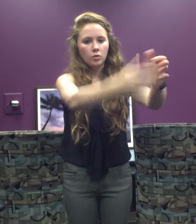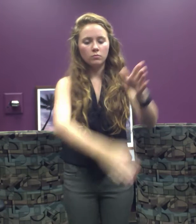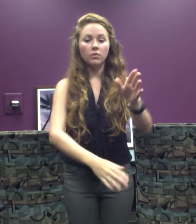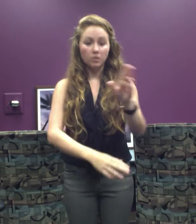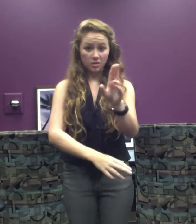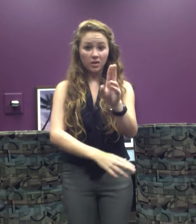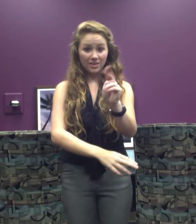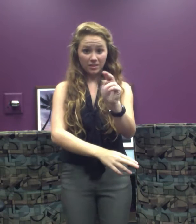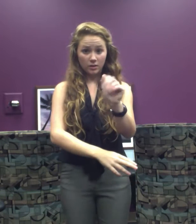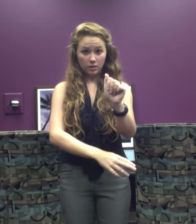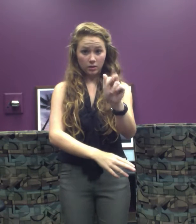Narrower,